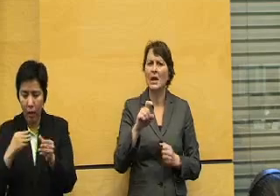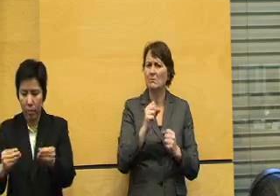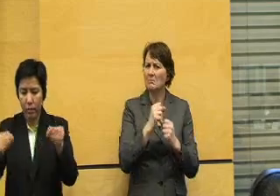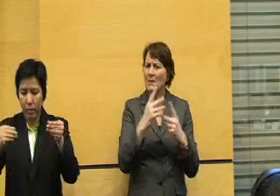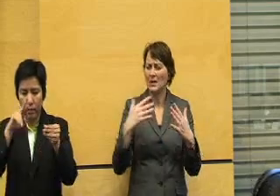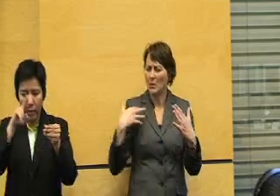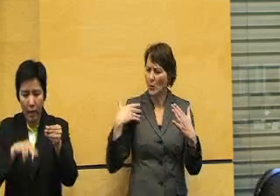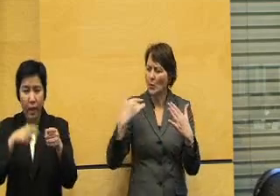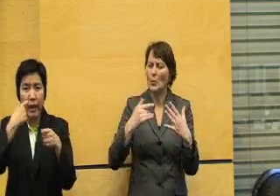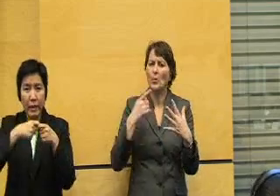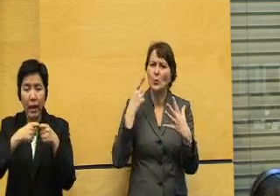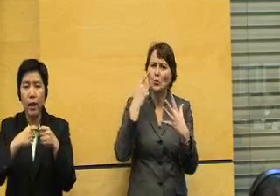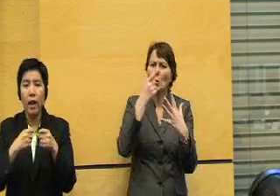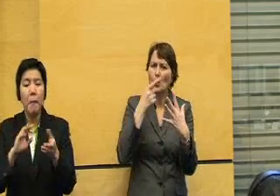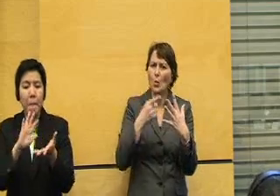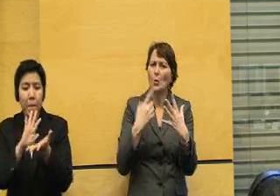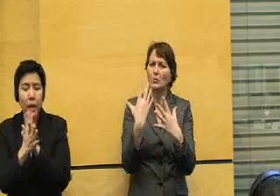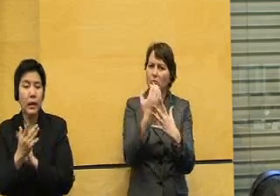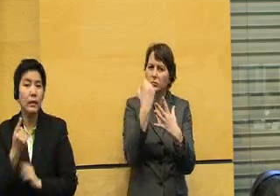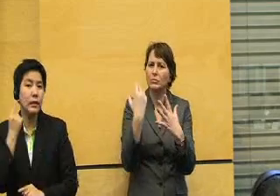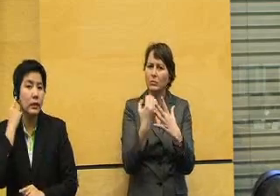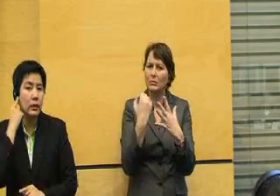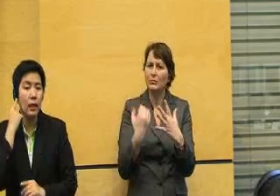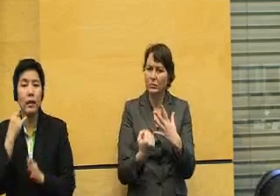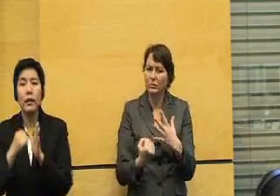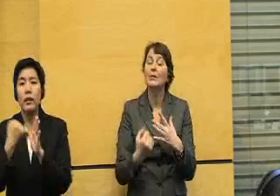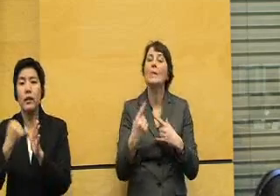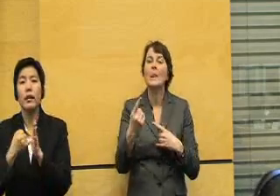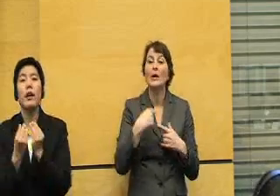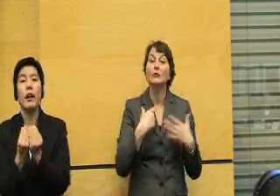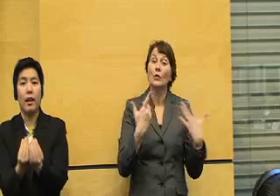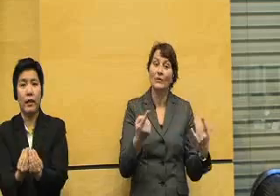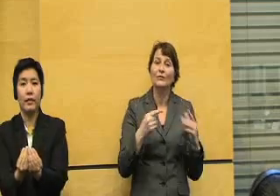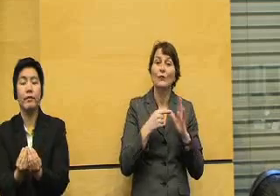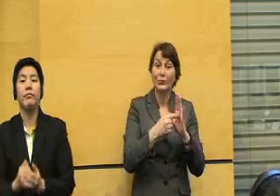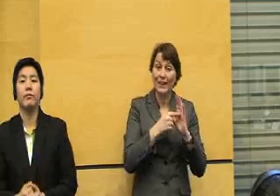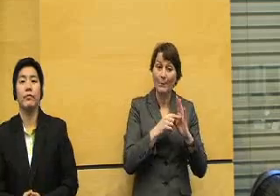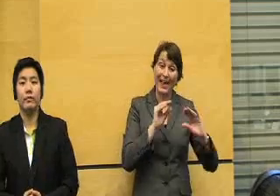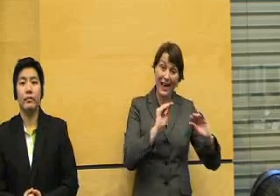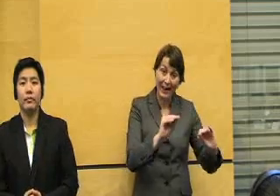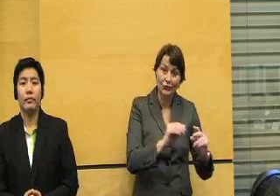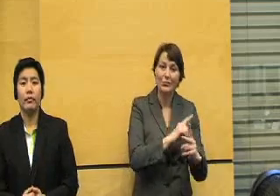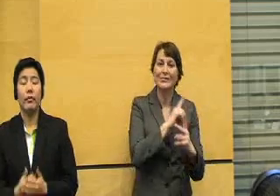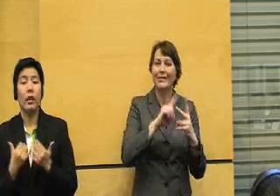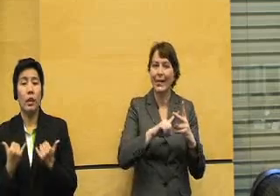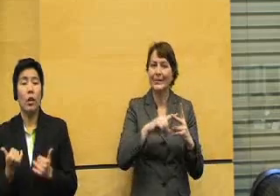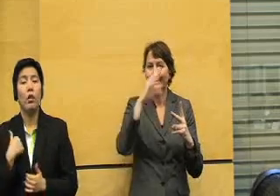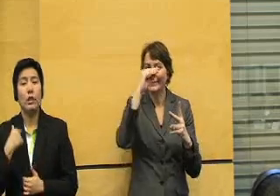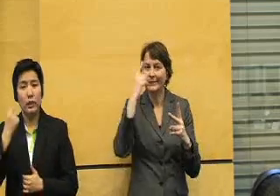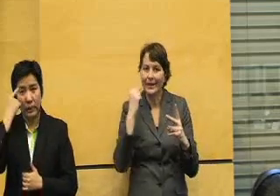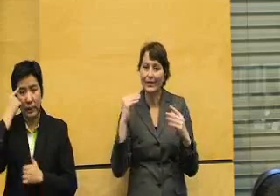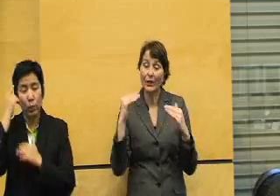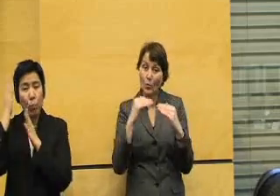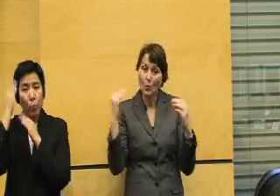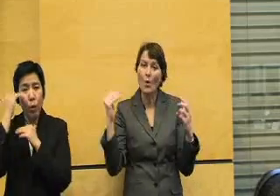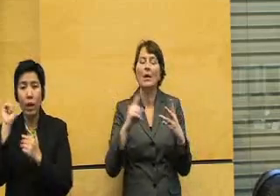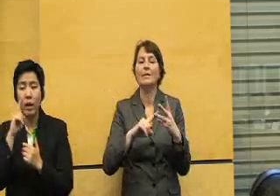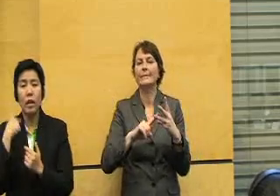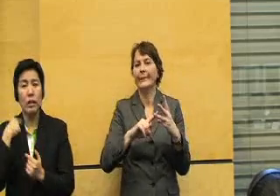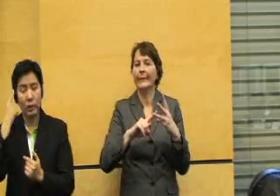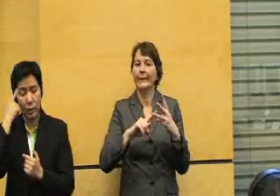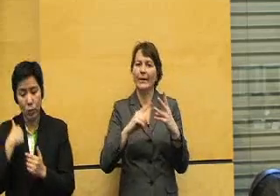Goals targets, such as those on poverty eradication, education, gender equality, and